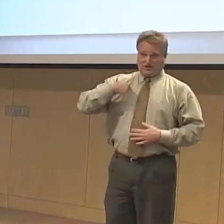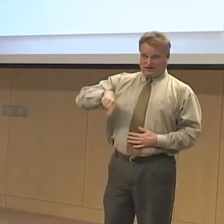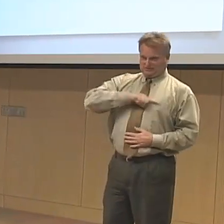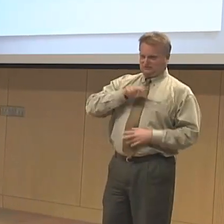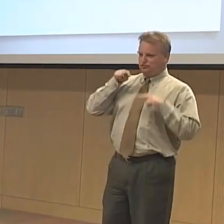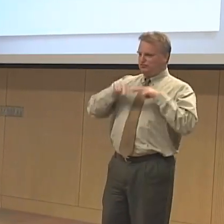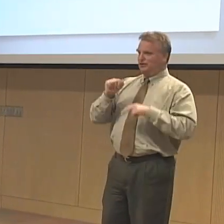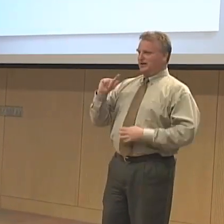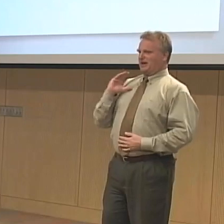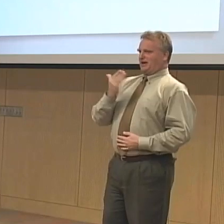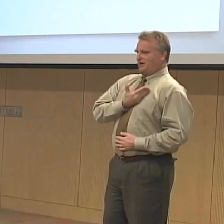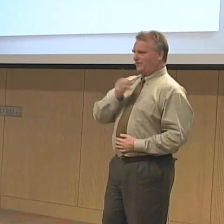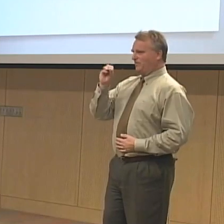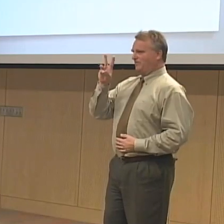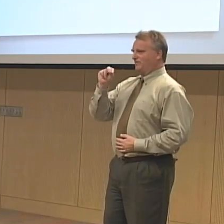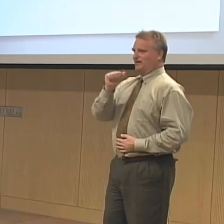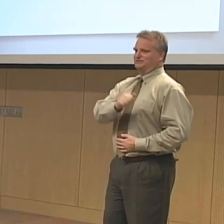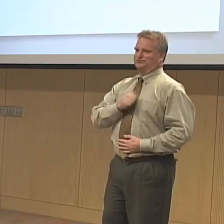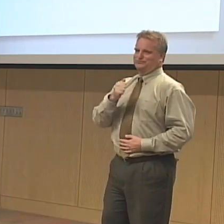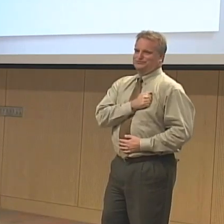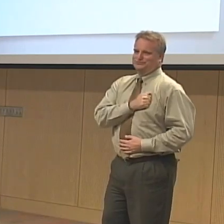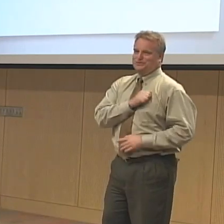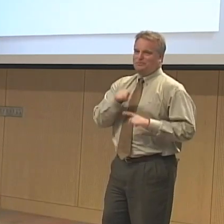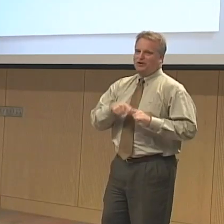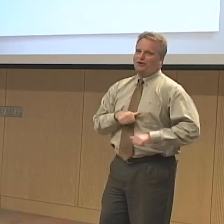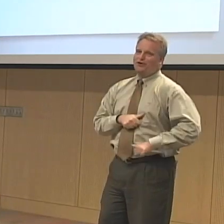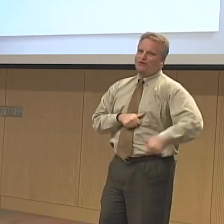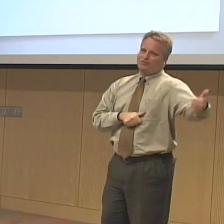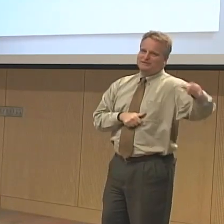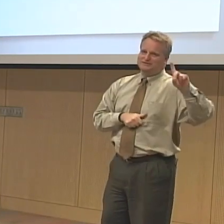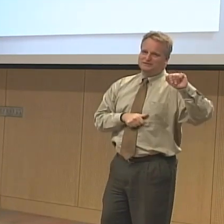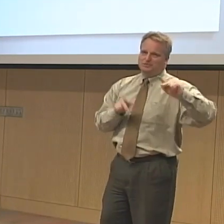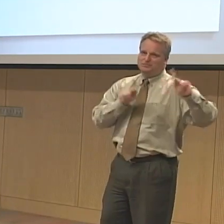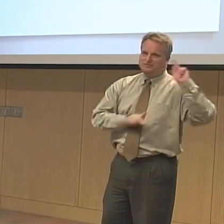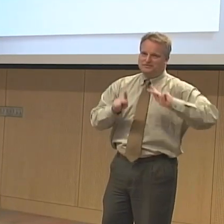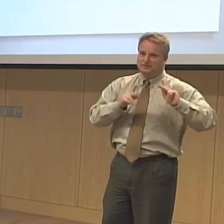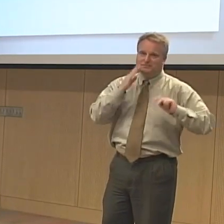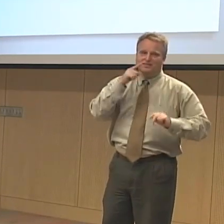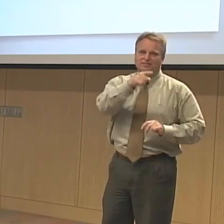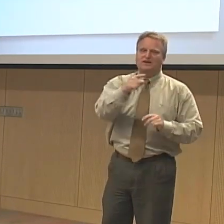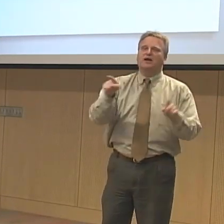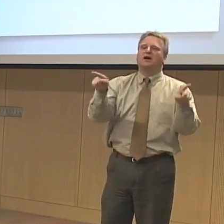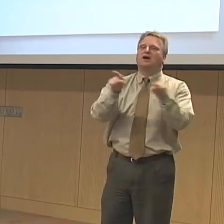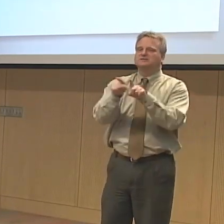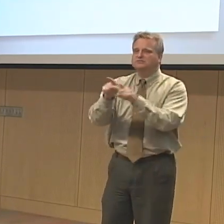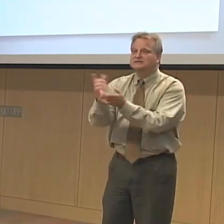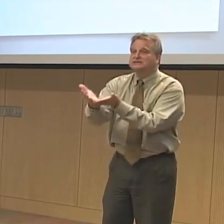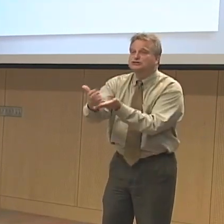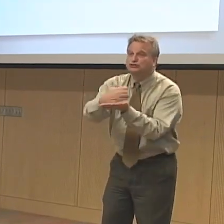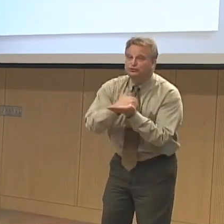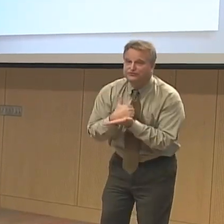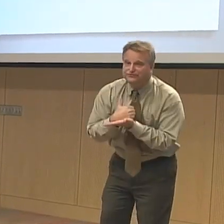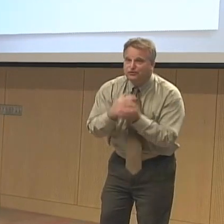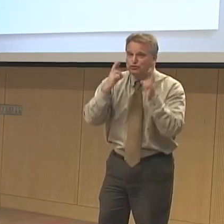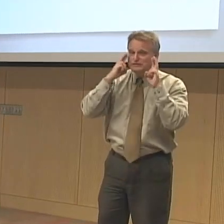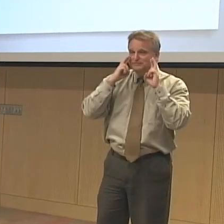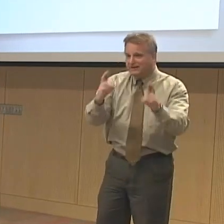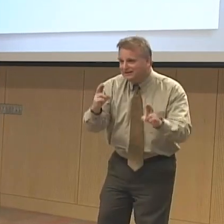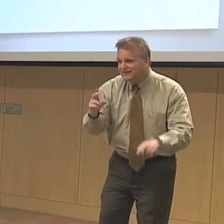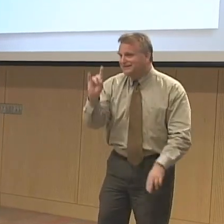though, is to look at our own attitudes about the other disabled people in the community. They deserve respect